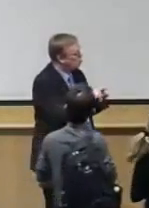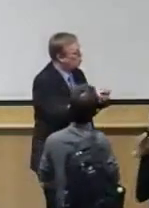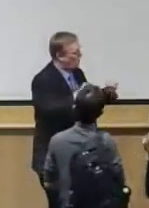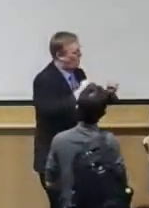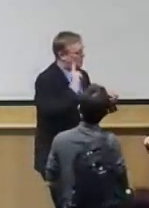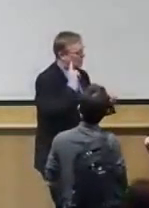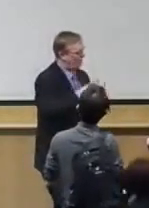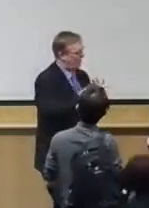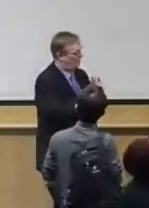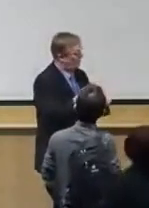I wish we had a liberal.